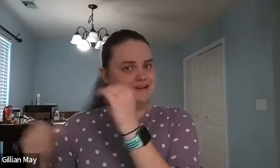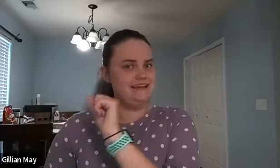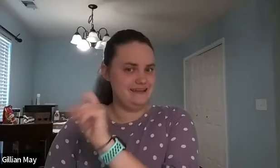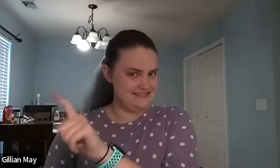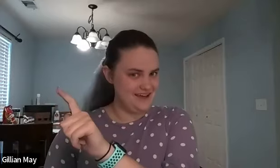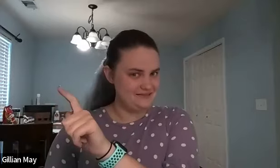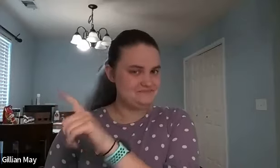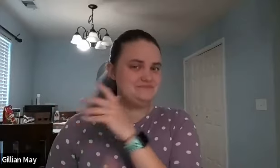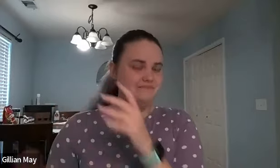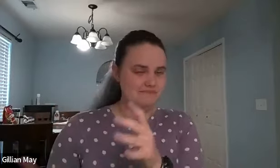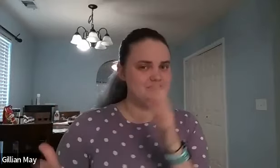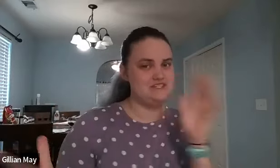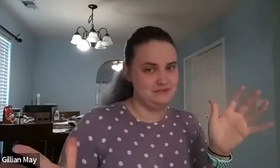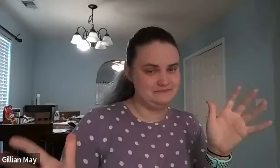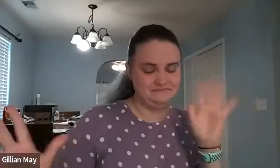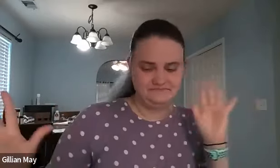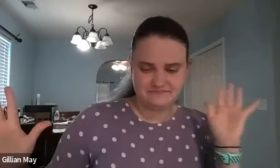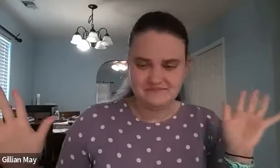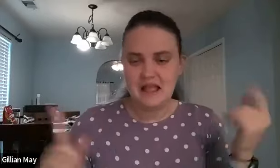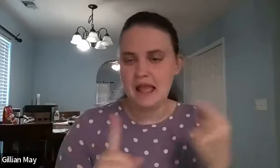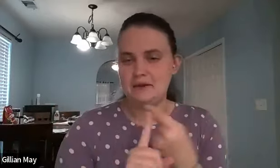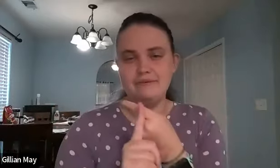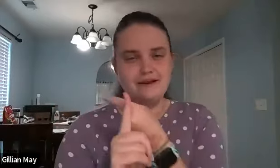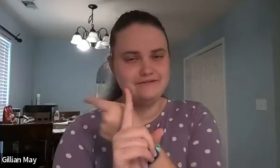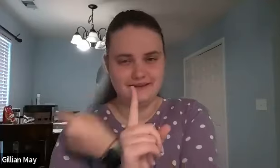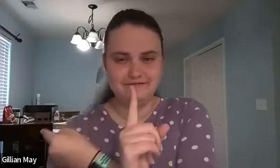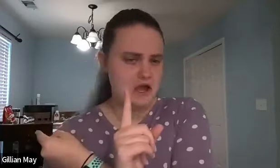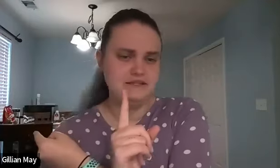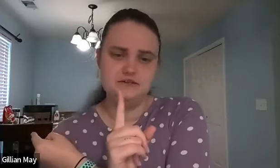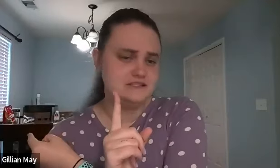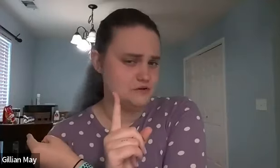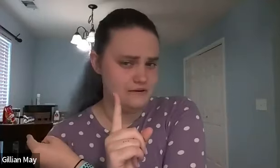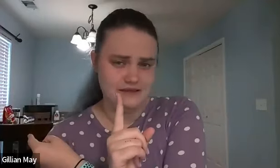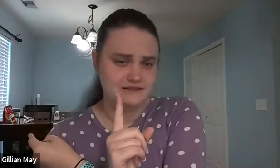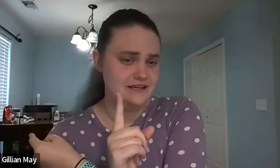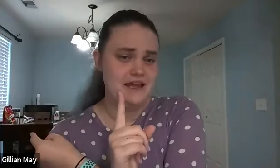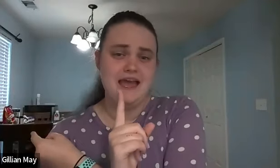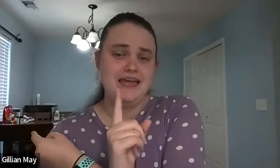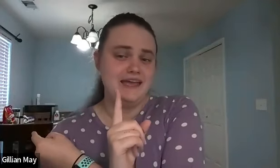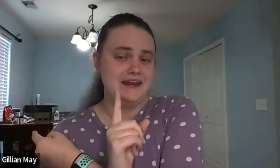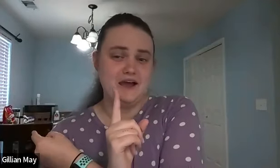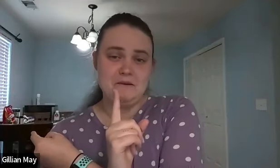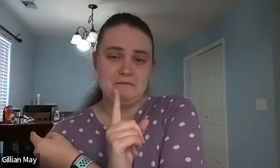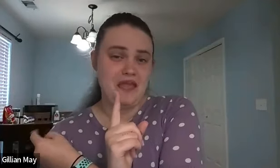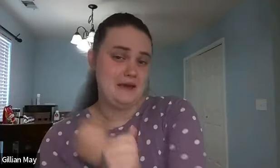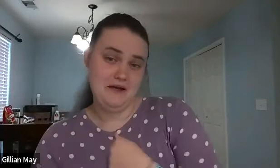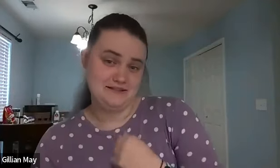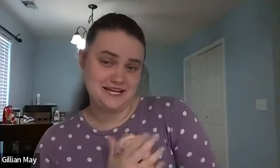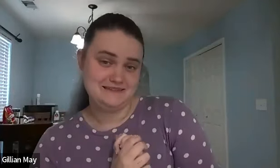it in ASL. So I know I went off again. I do it so easily. And I apologize,